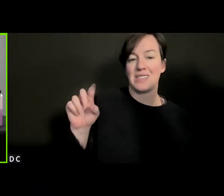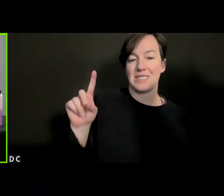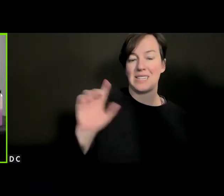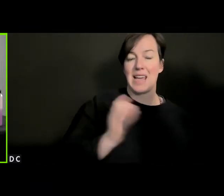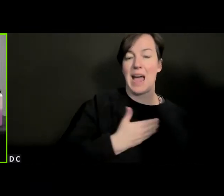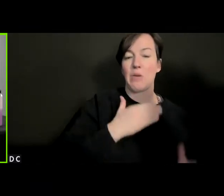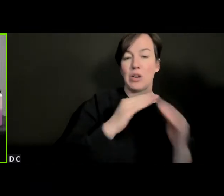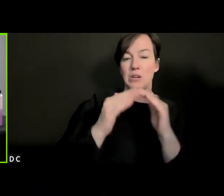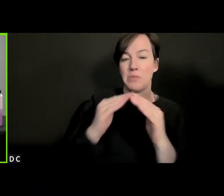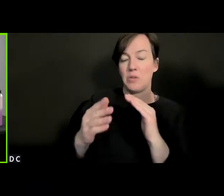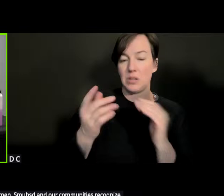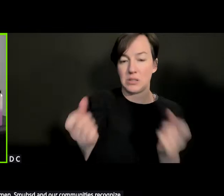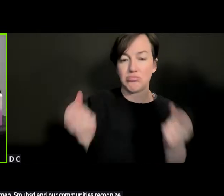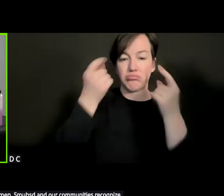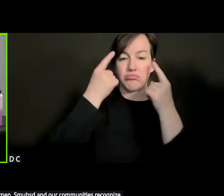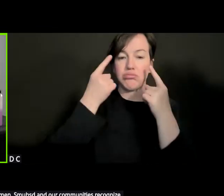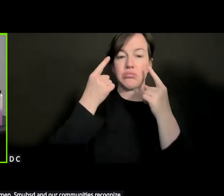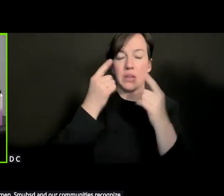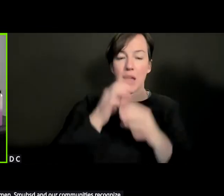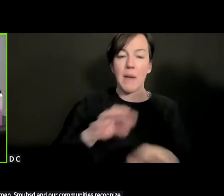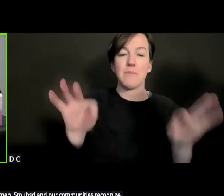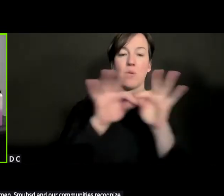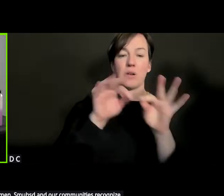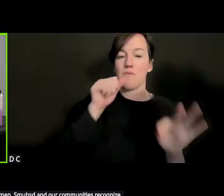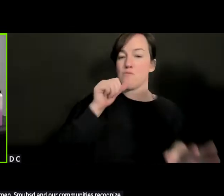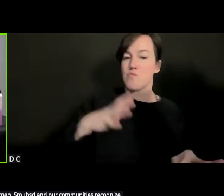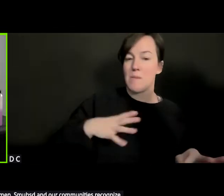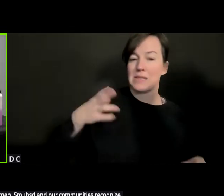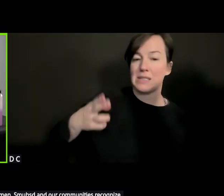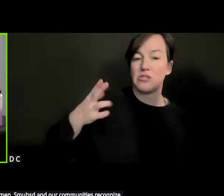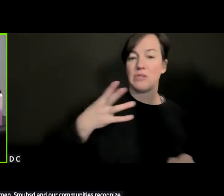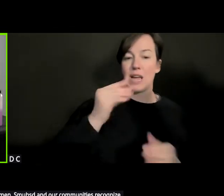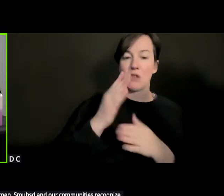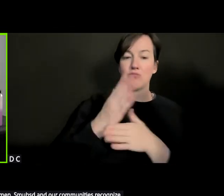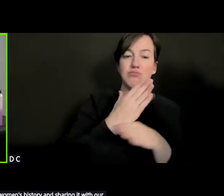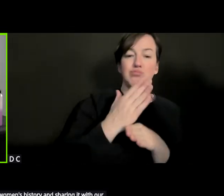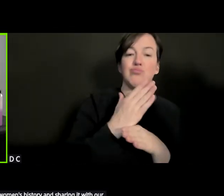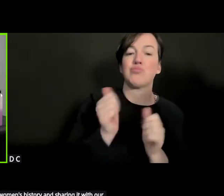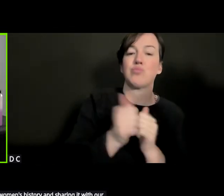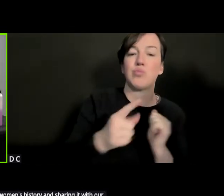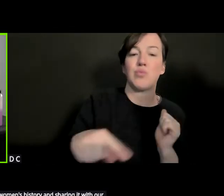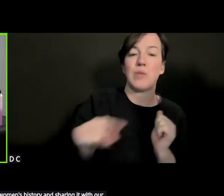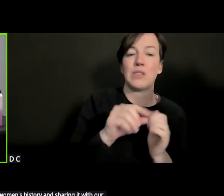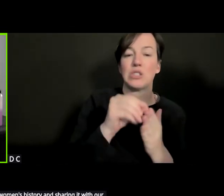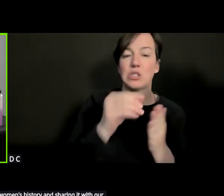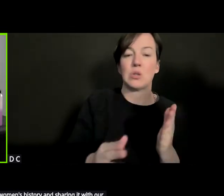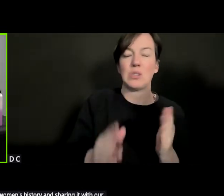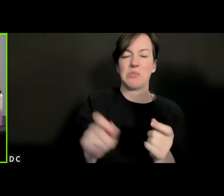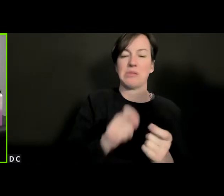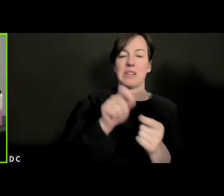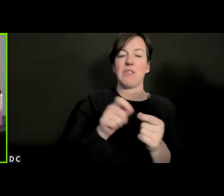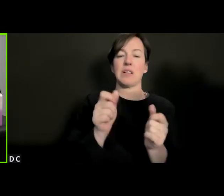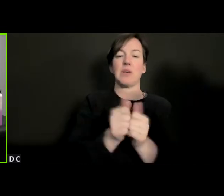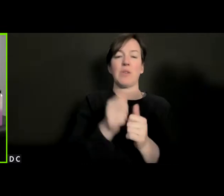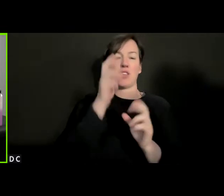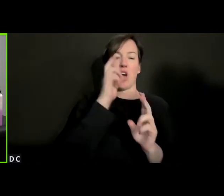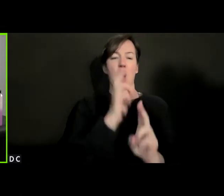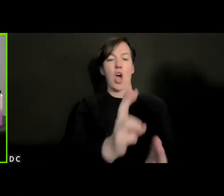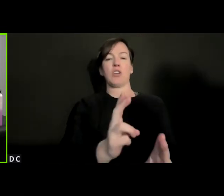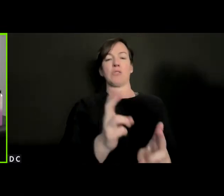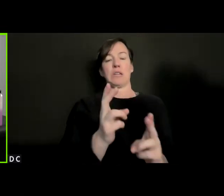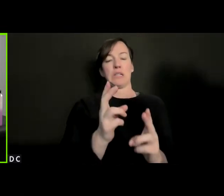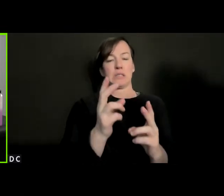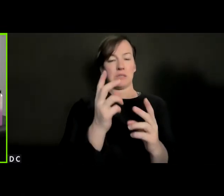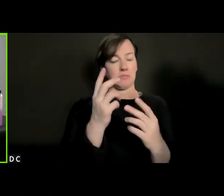recognize the importance of understanding women's history and sharing it with our students, particularly with regard to honoring the significant